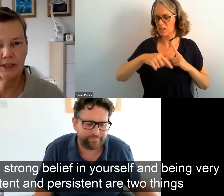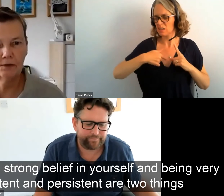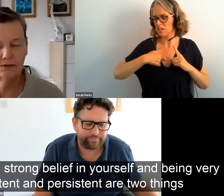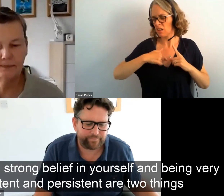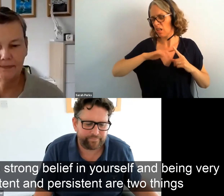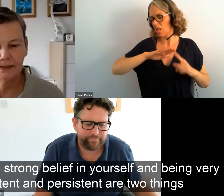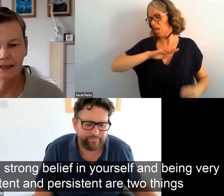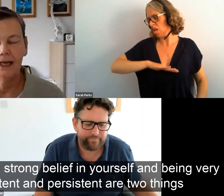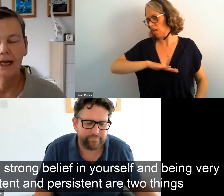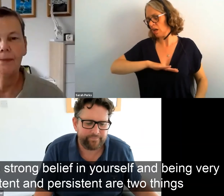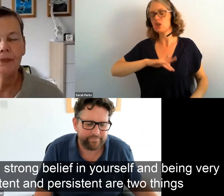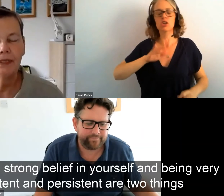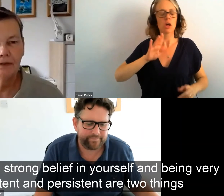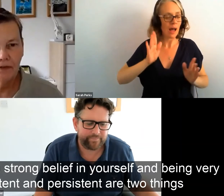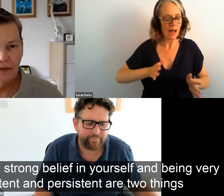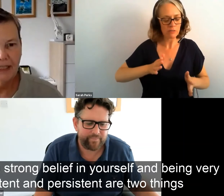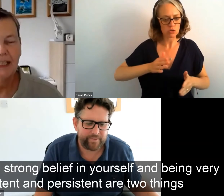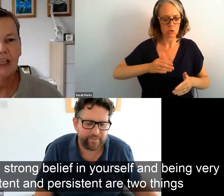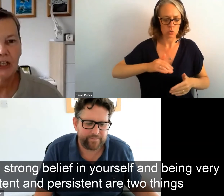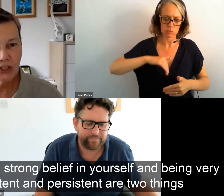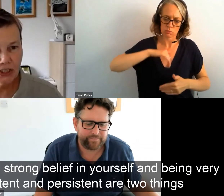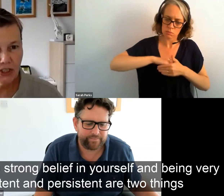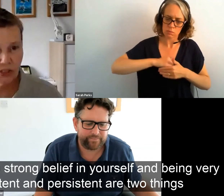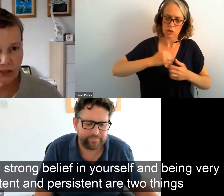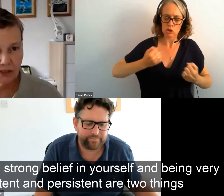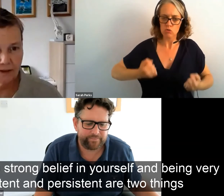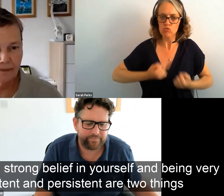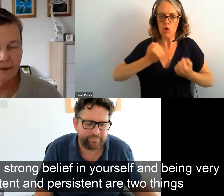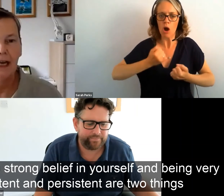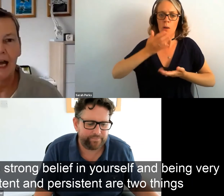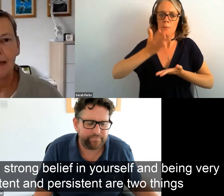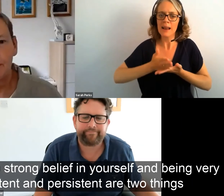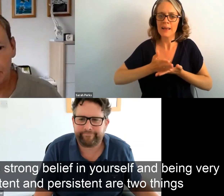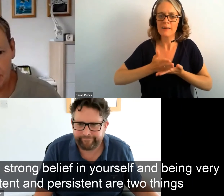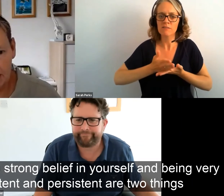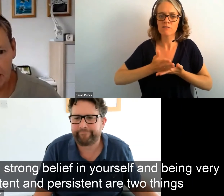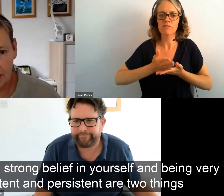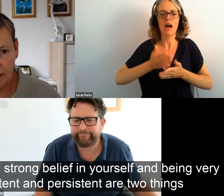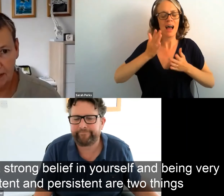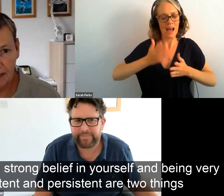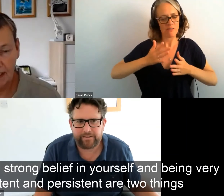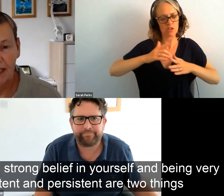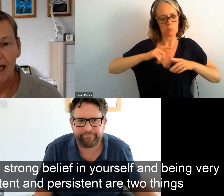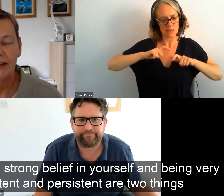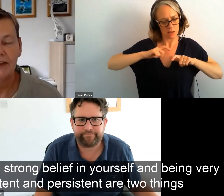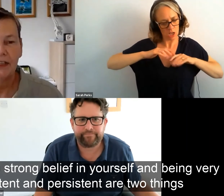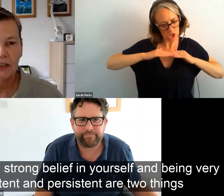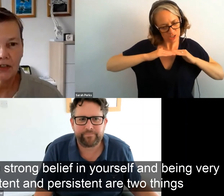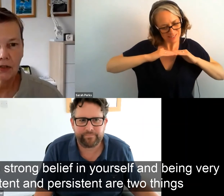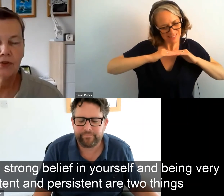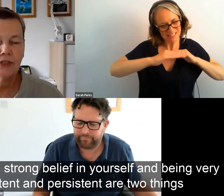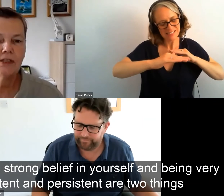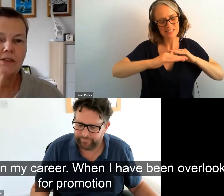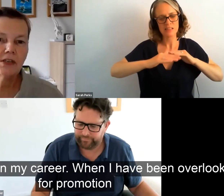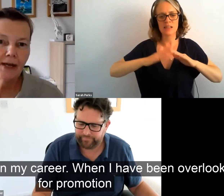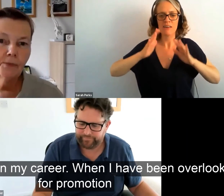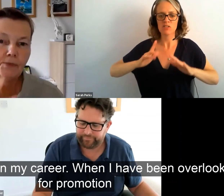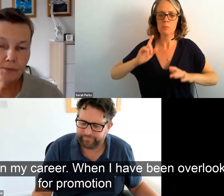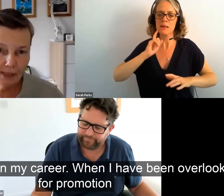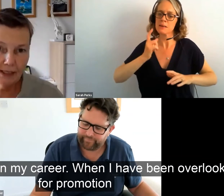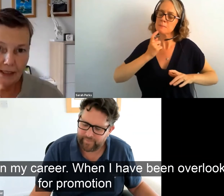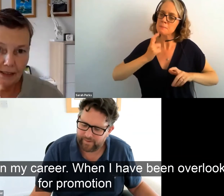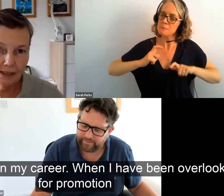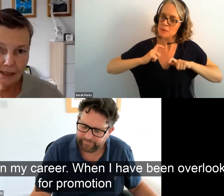strong belief in yourself and being very consistent and persistent, I think, are two things that have